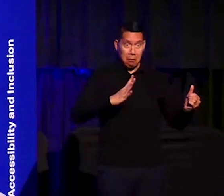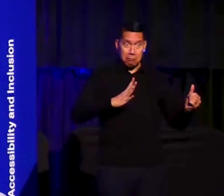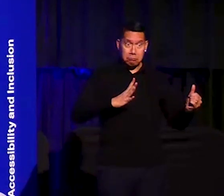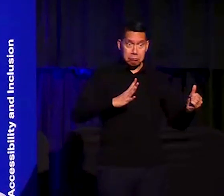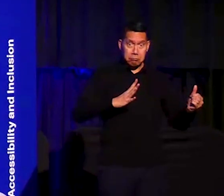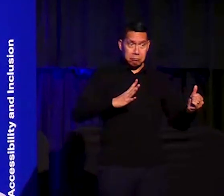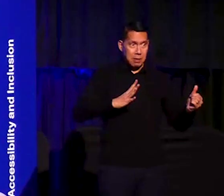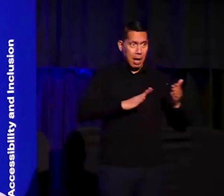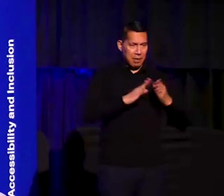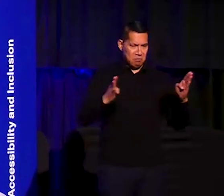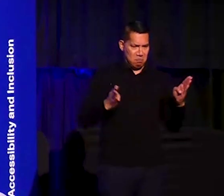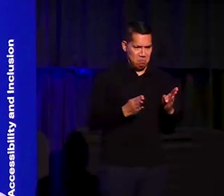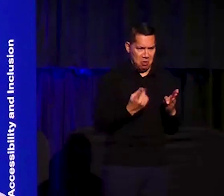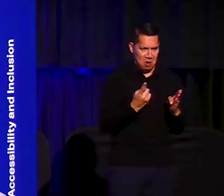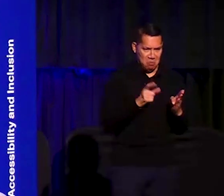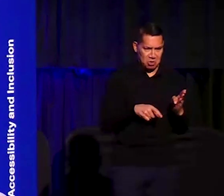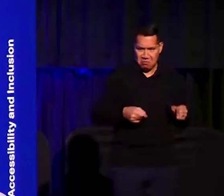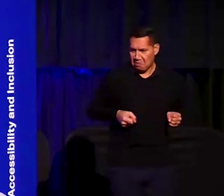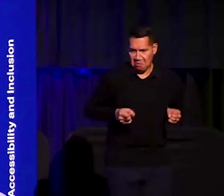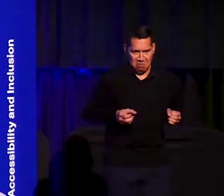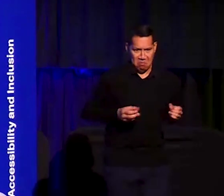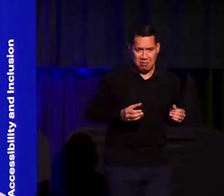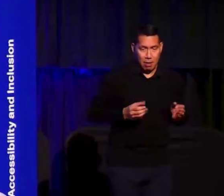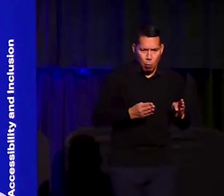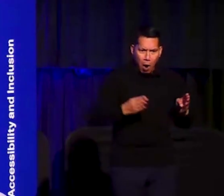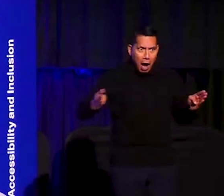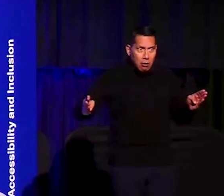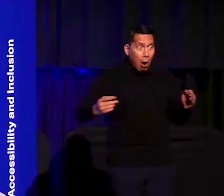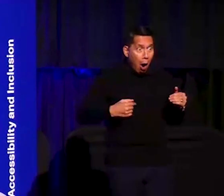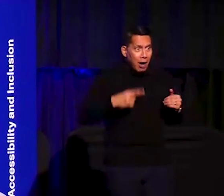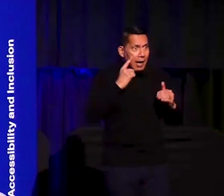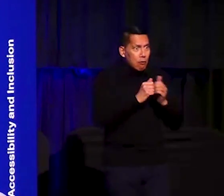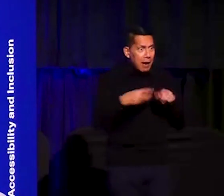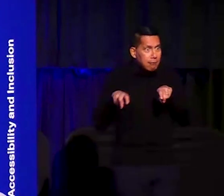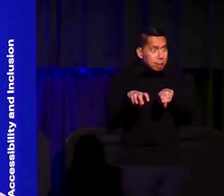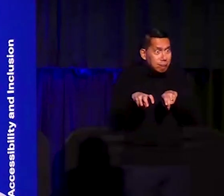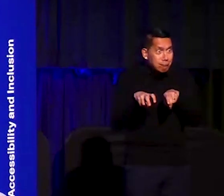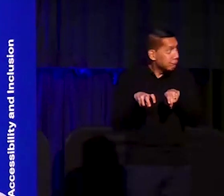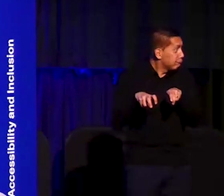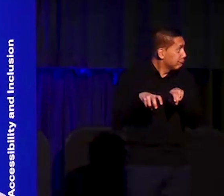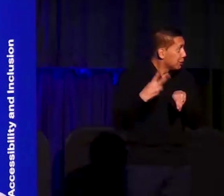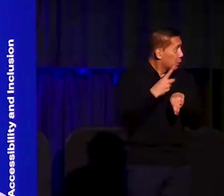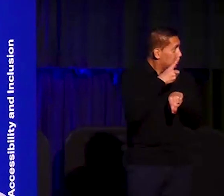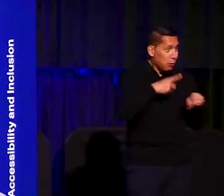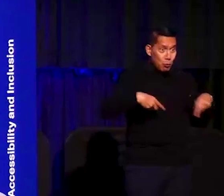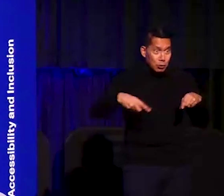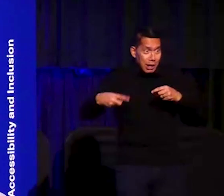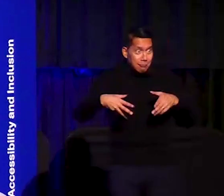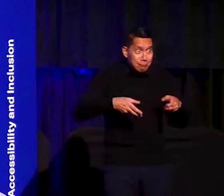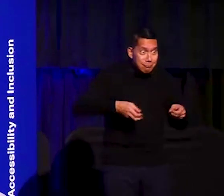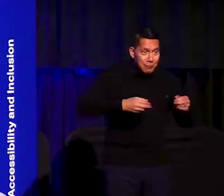be one wheelchair user going solo up a tiny ramp. It was like, oh, you could have a friend beside you. Two people could go the other